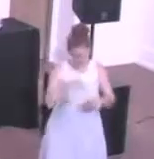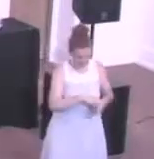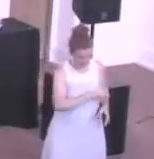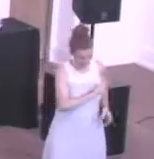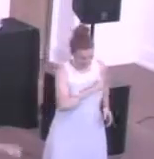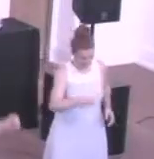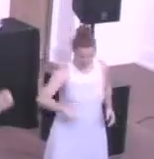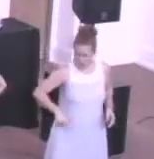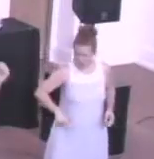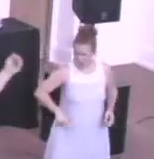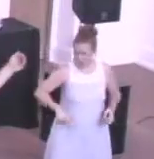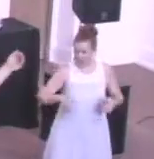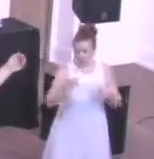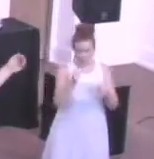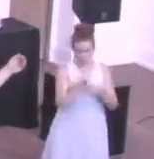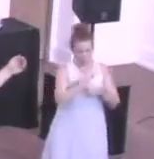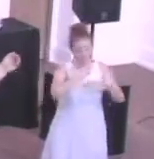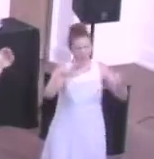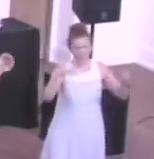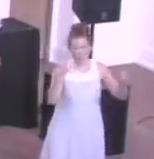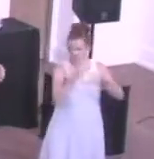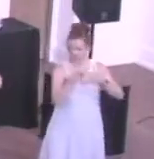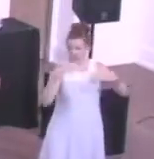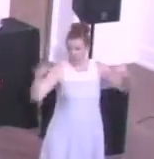Lord. With